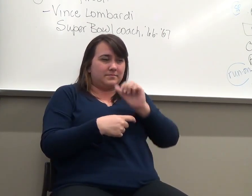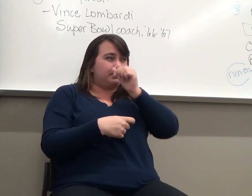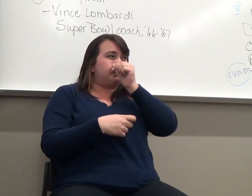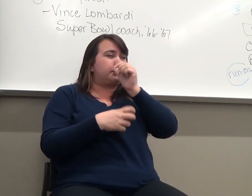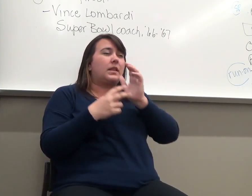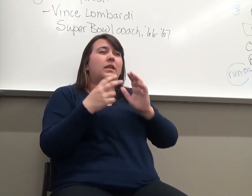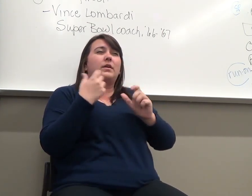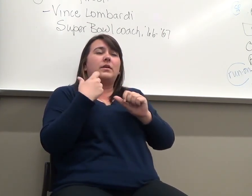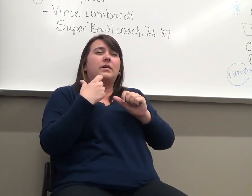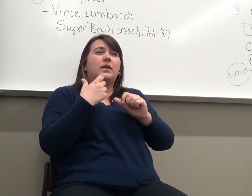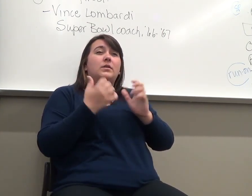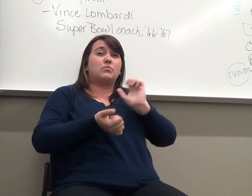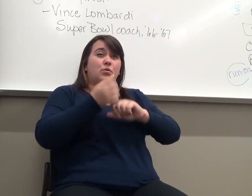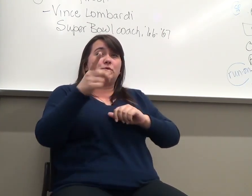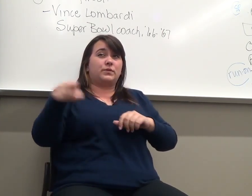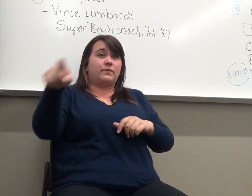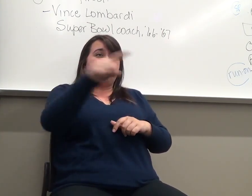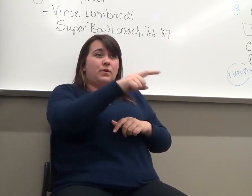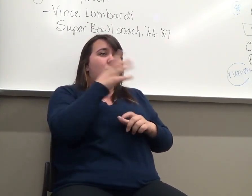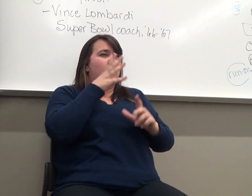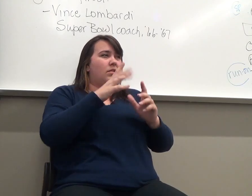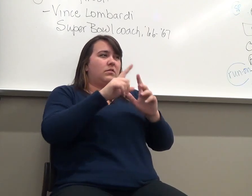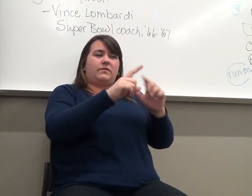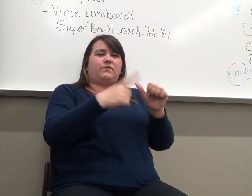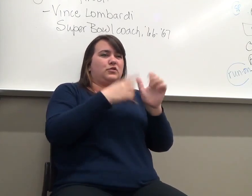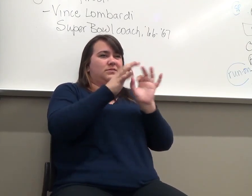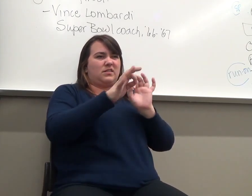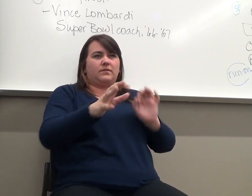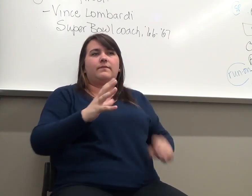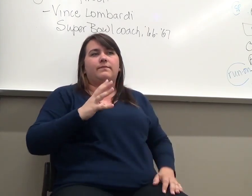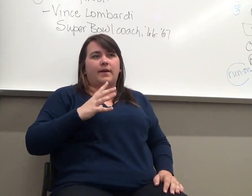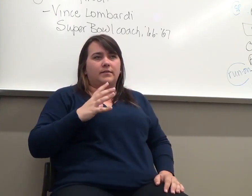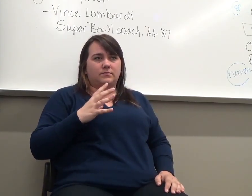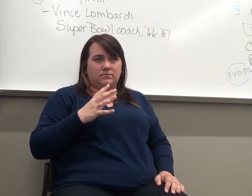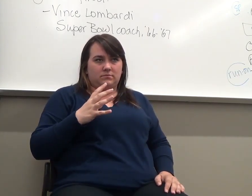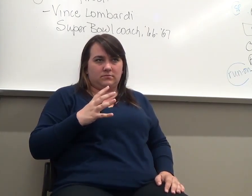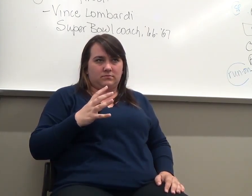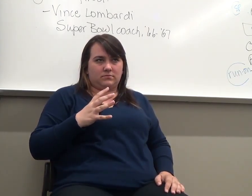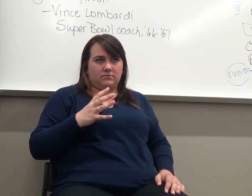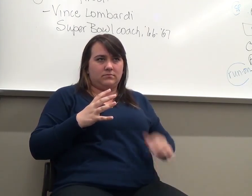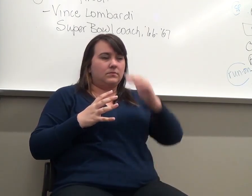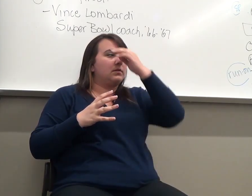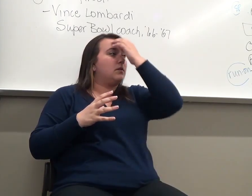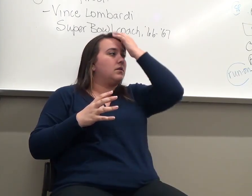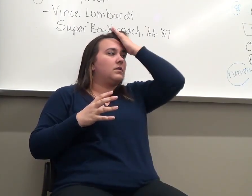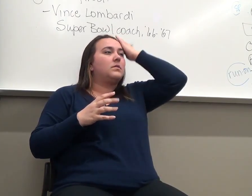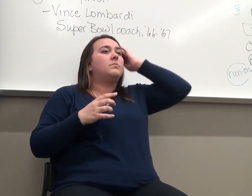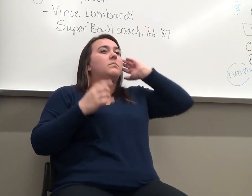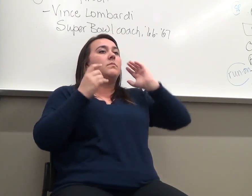my childhood memories. That's the only edit I have in here, but it works